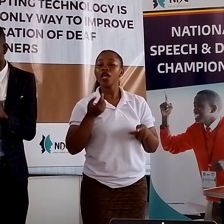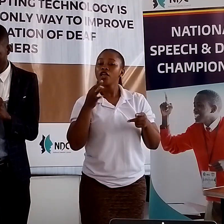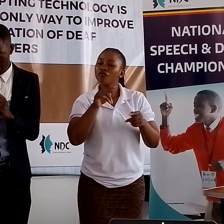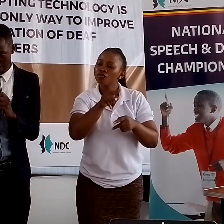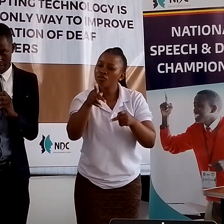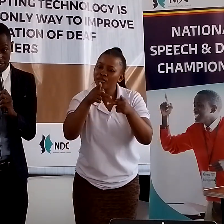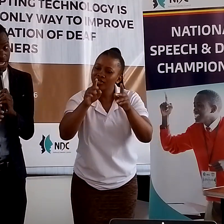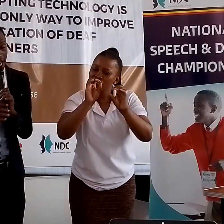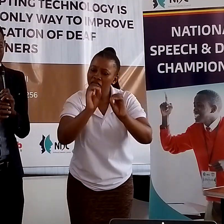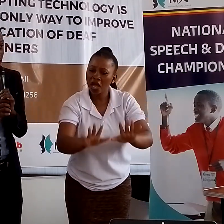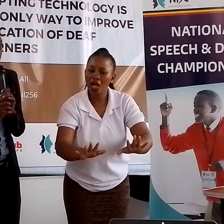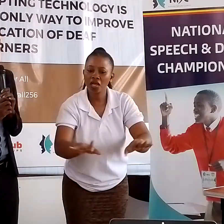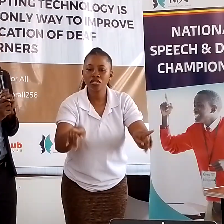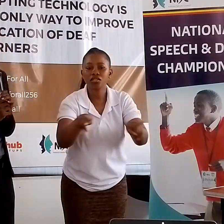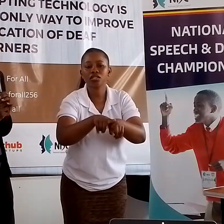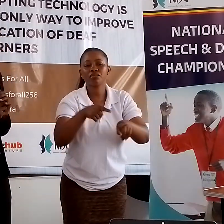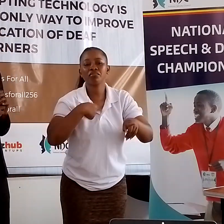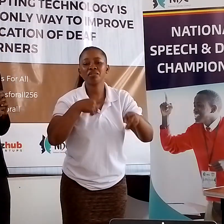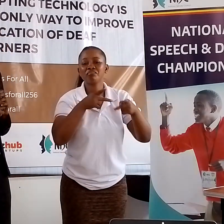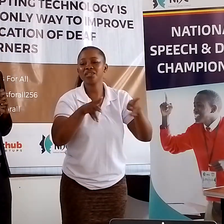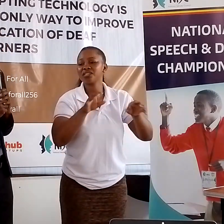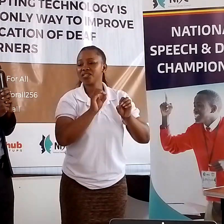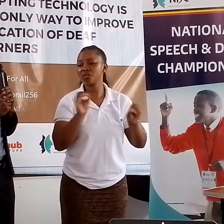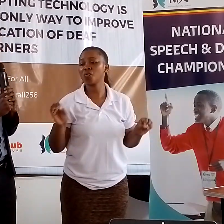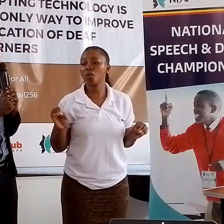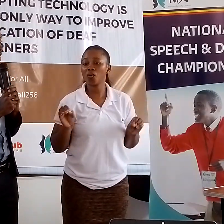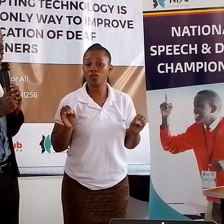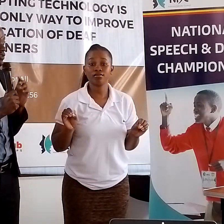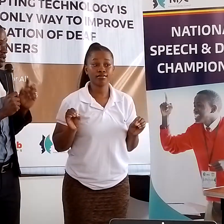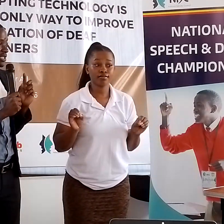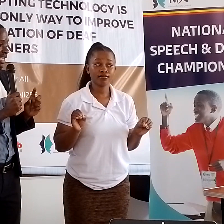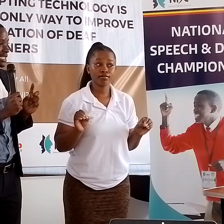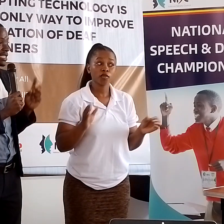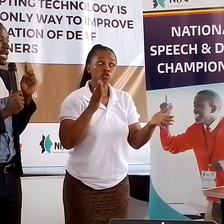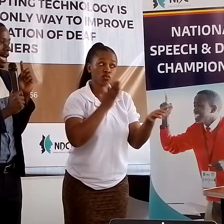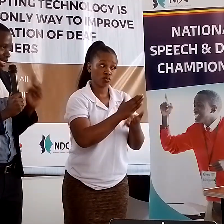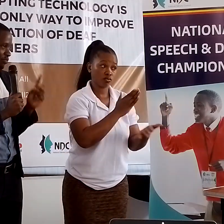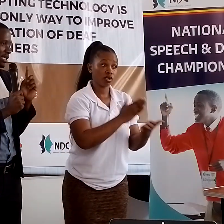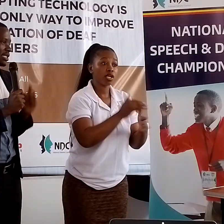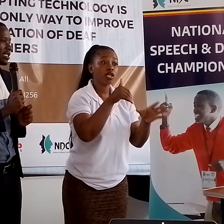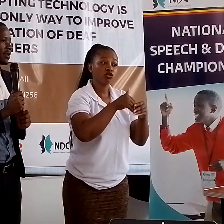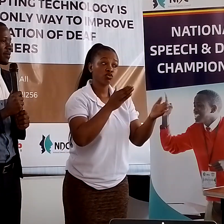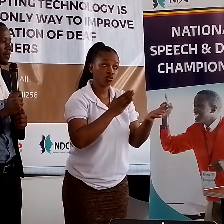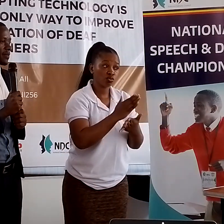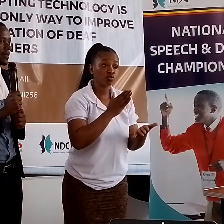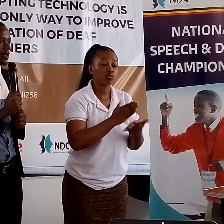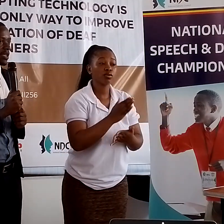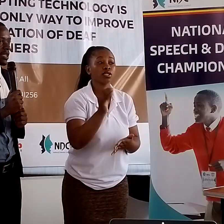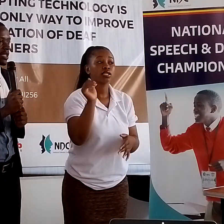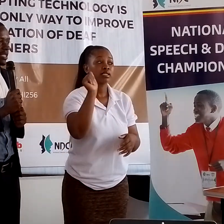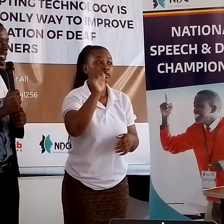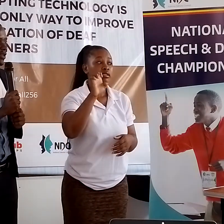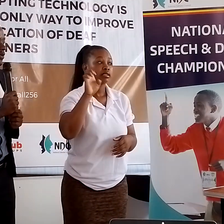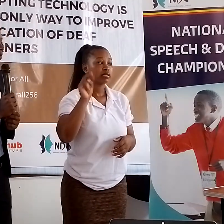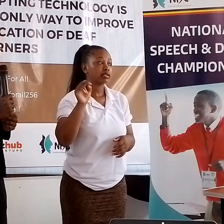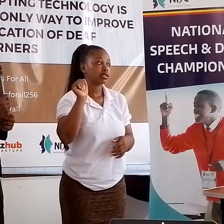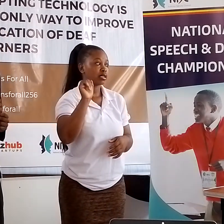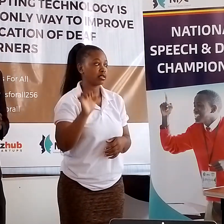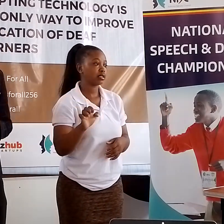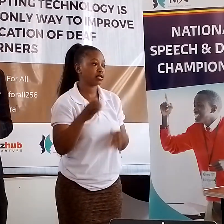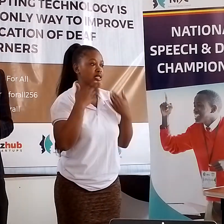at peace, I am not, in real sense, at peace. Thank